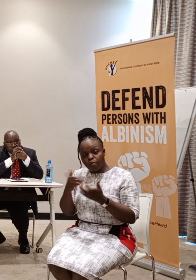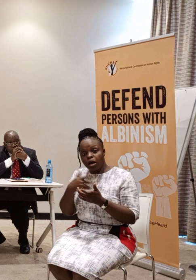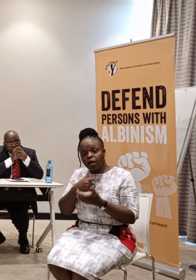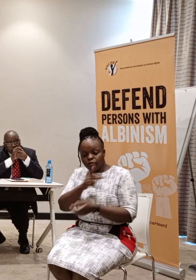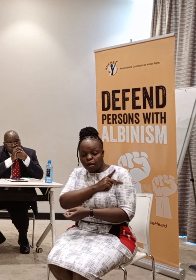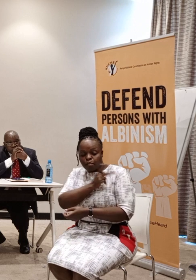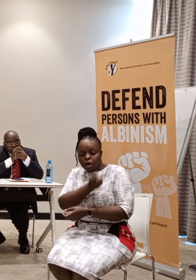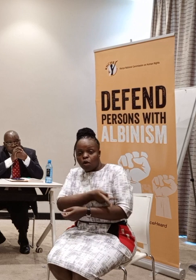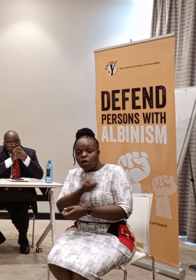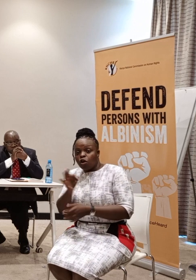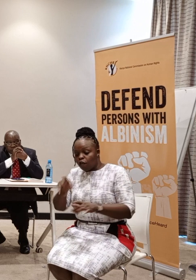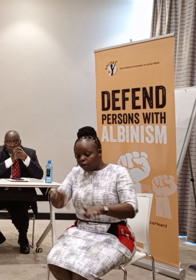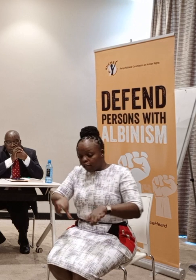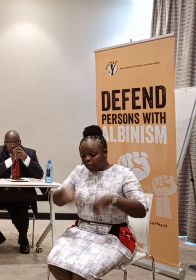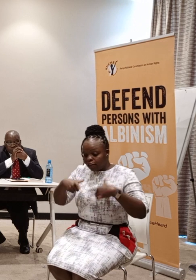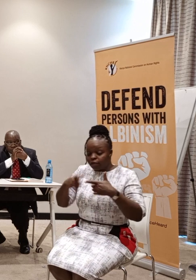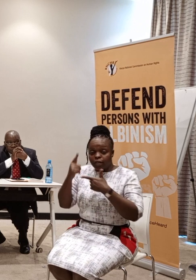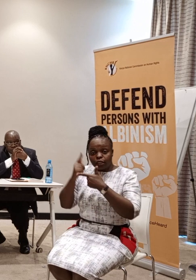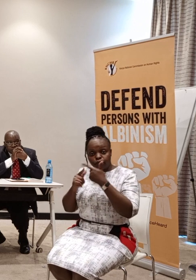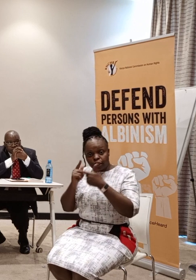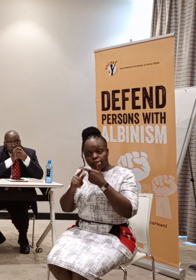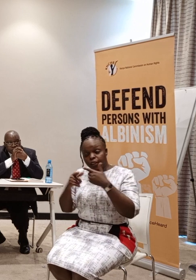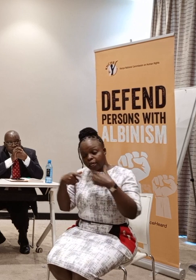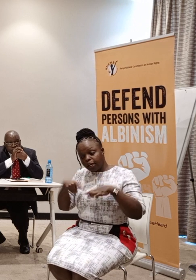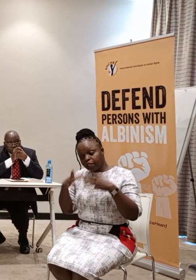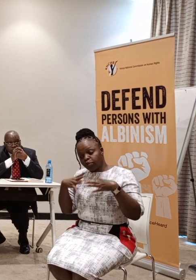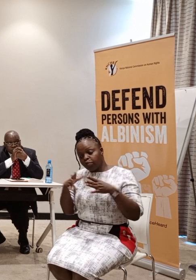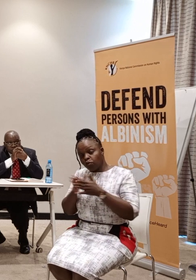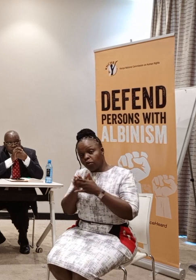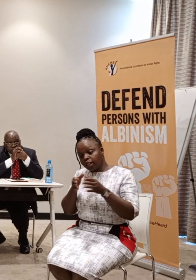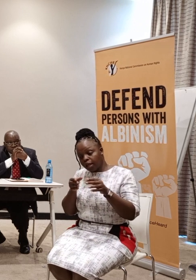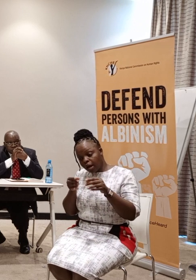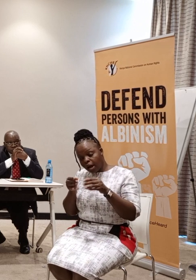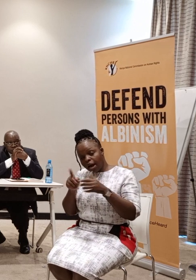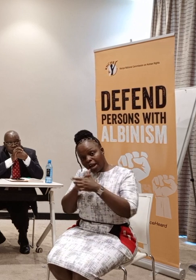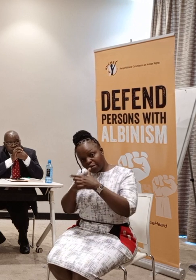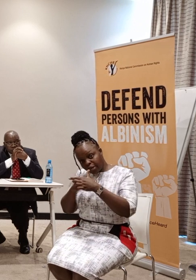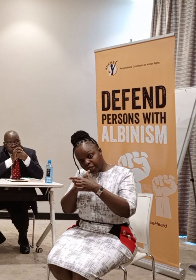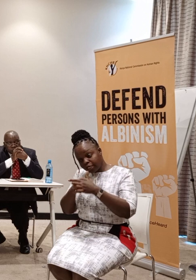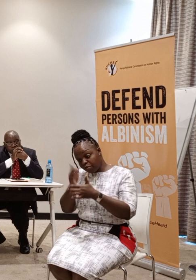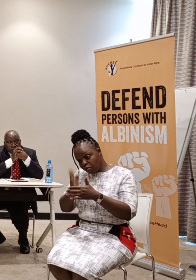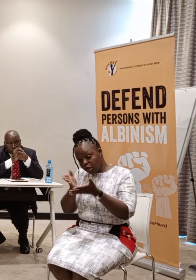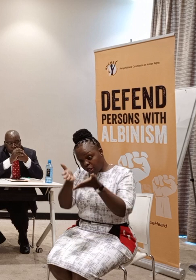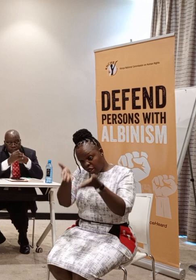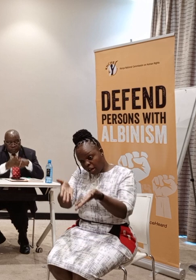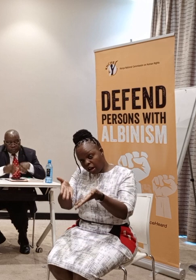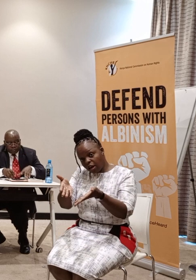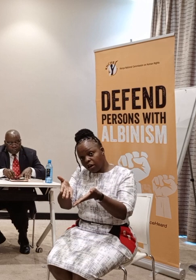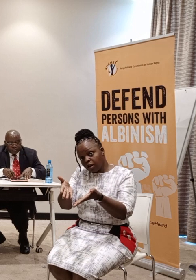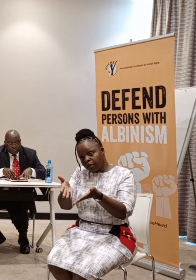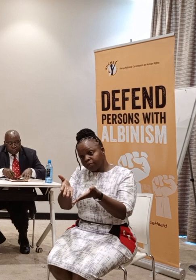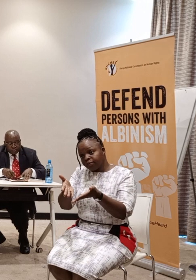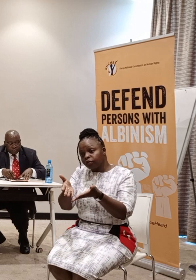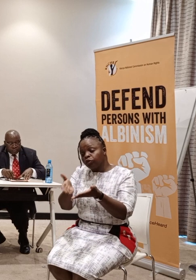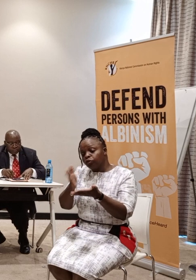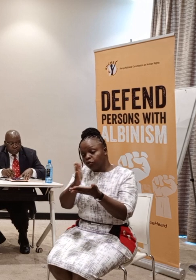of lived experience. Yes, correct. Let persons with albinism be on the front line in